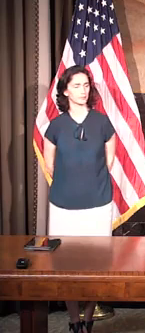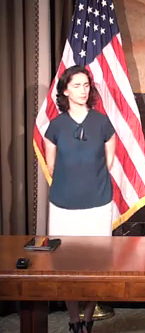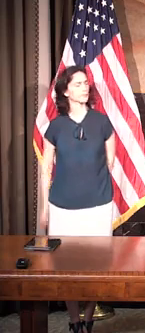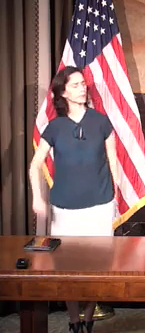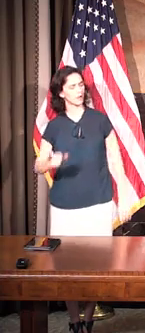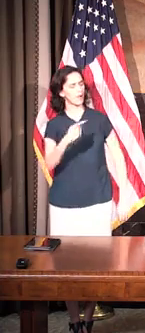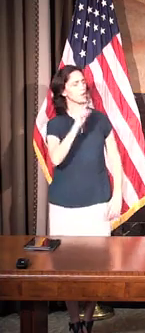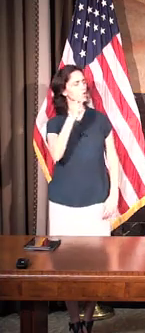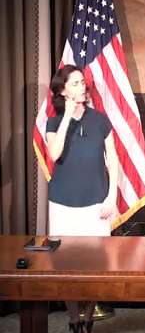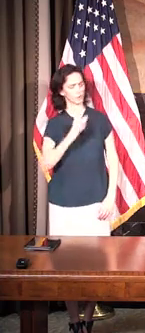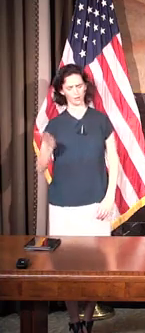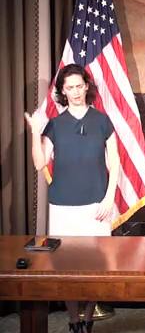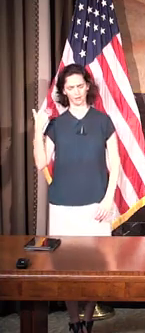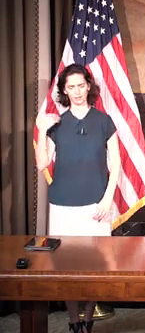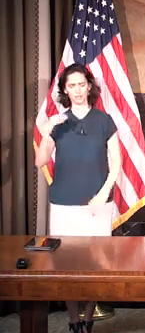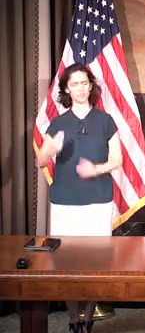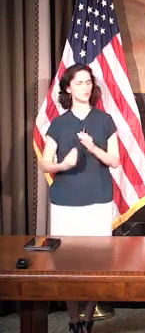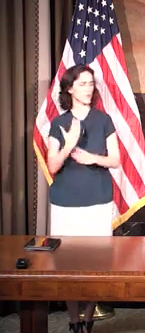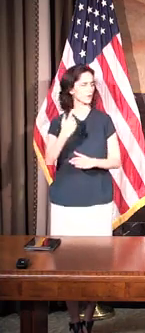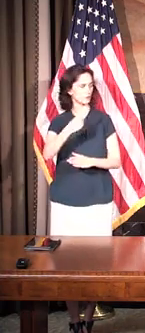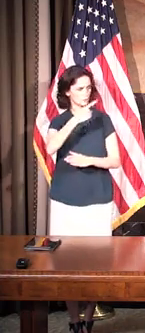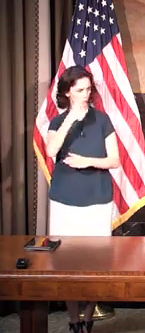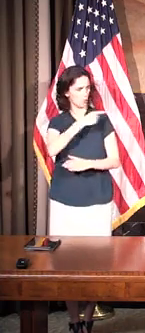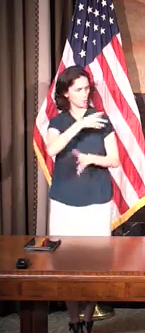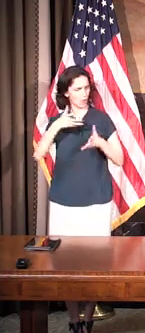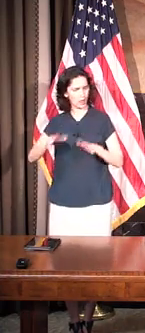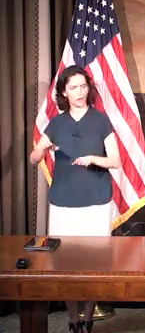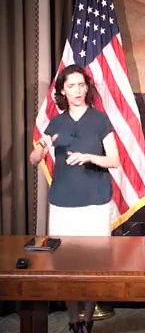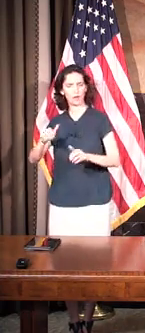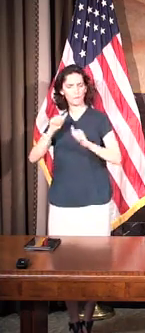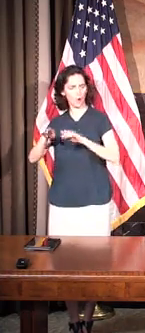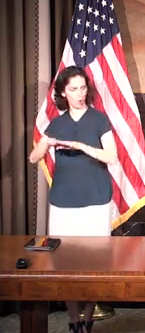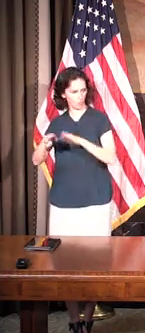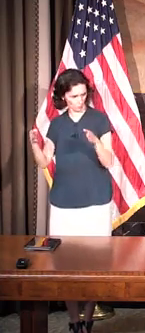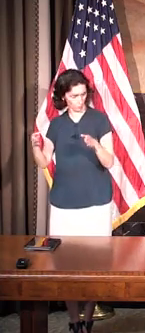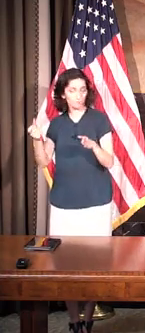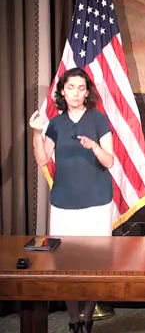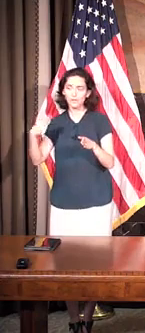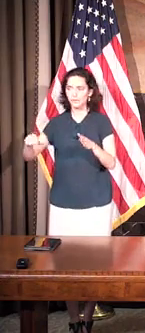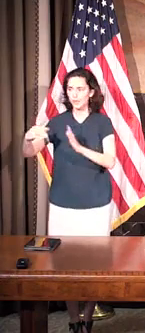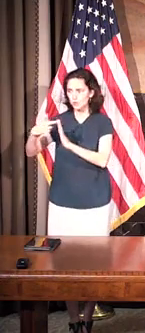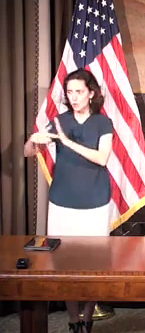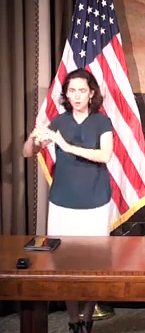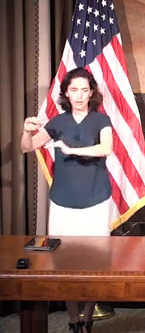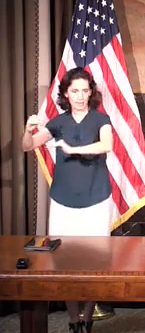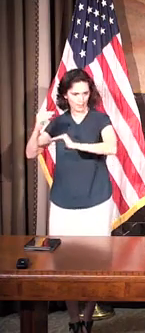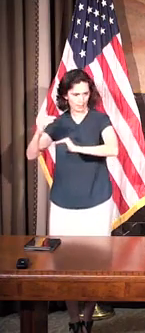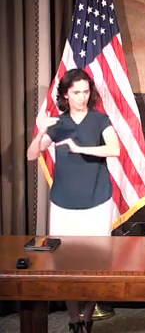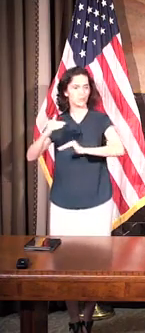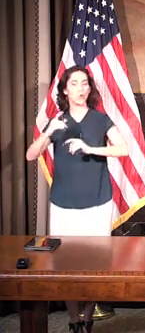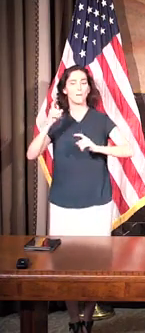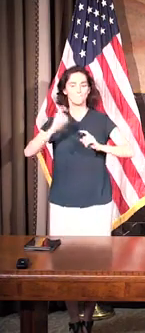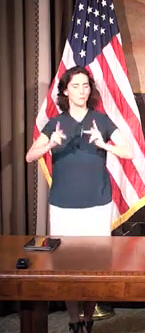spring or summer, they were also limited in table service, where they were supposed to be, and they were also limited to 25% capacity. And